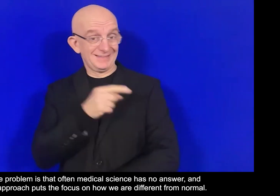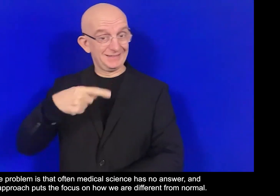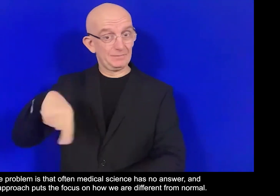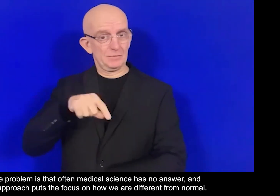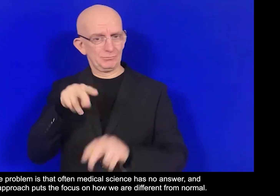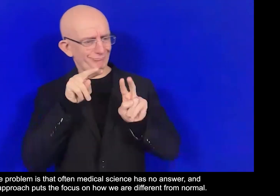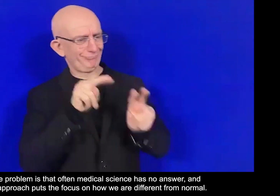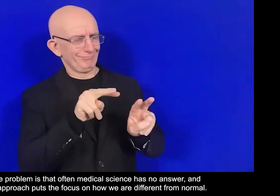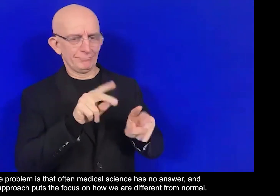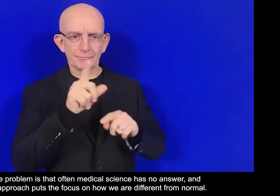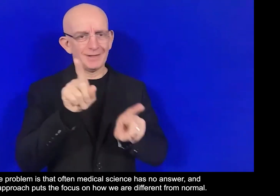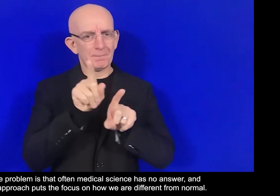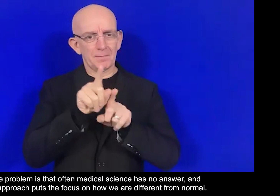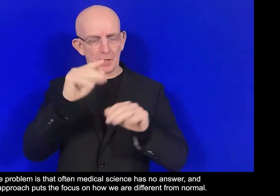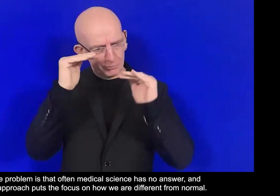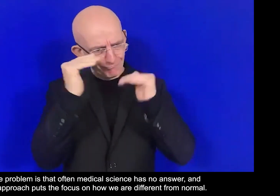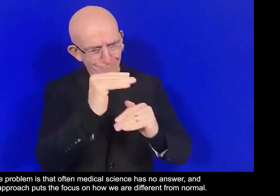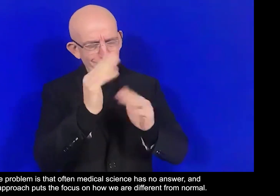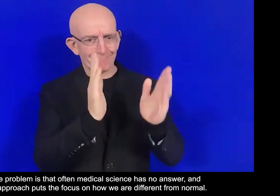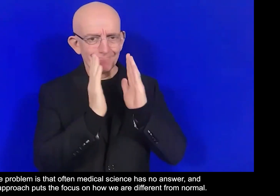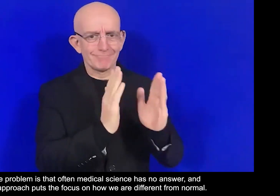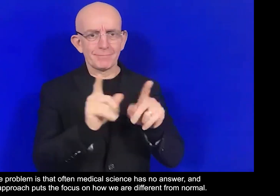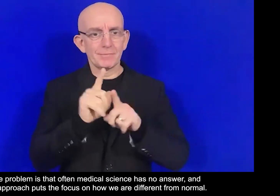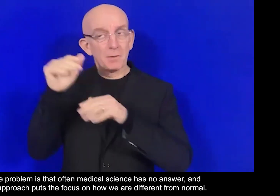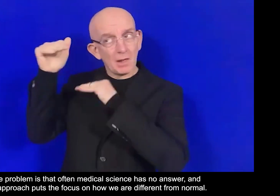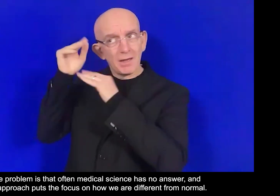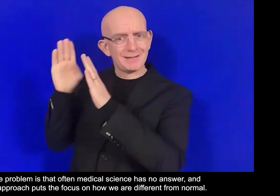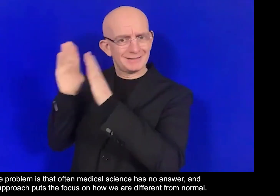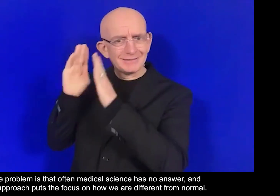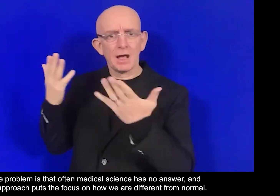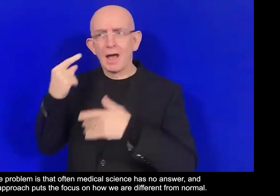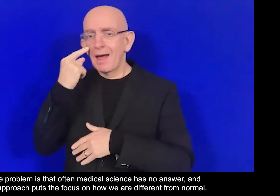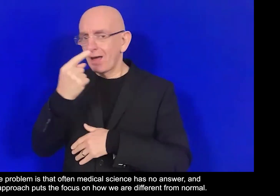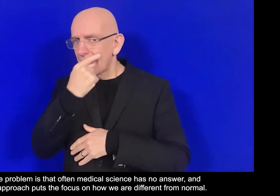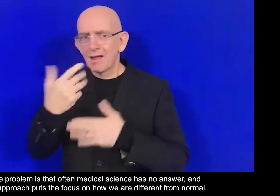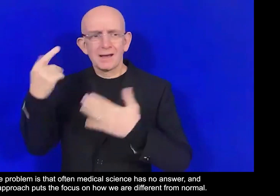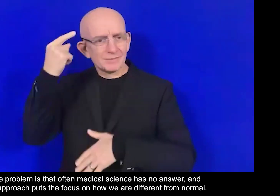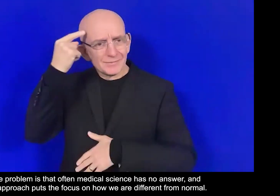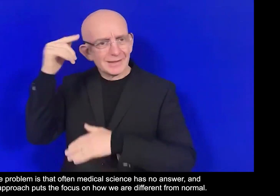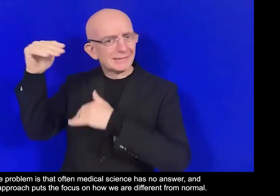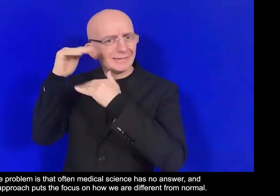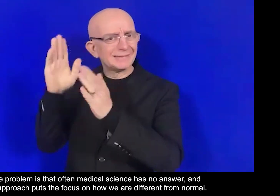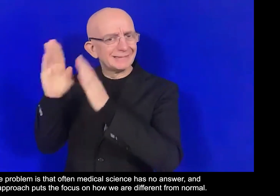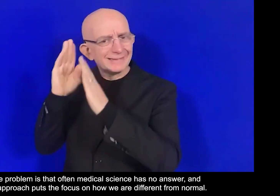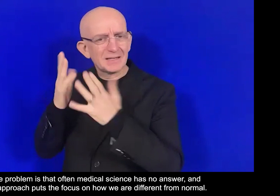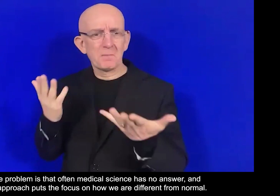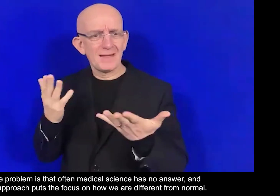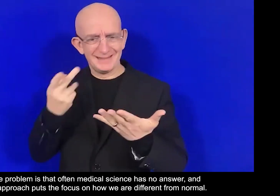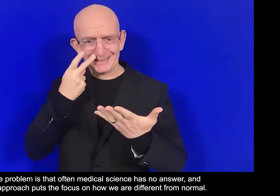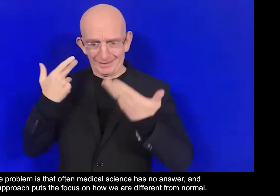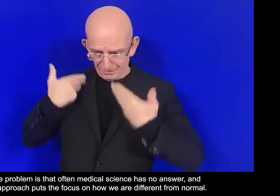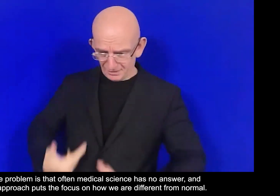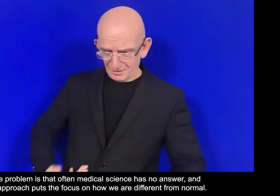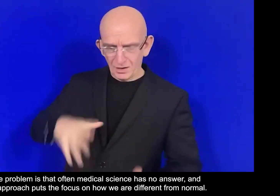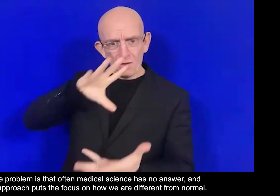Problem is often medical science has no answers, and this approach puts